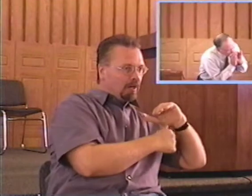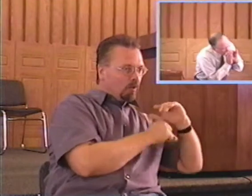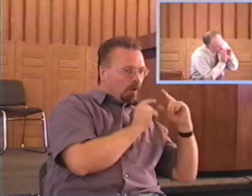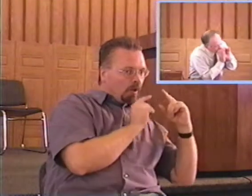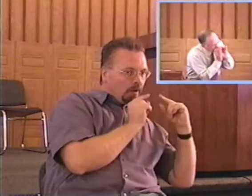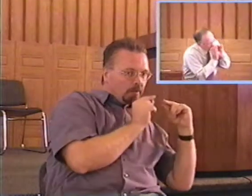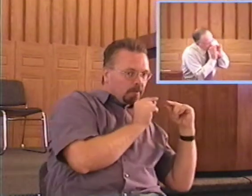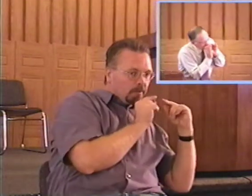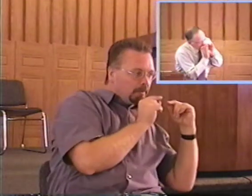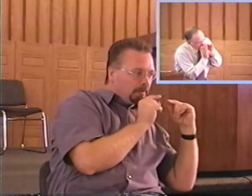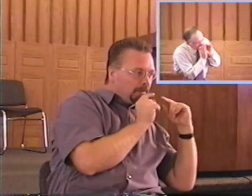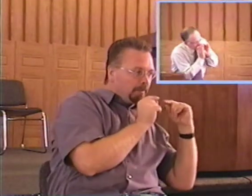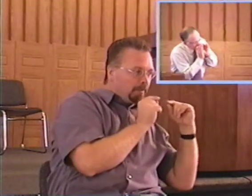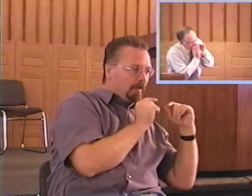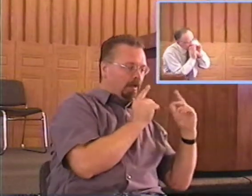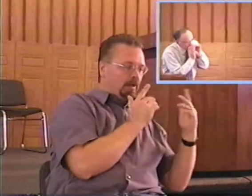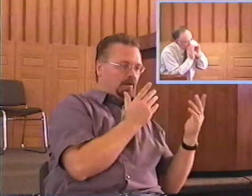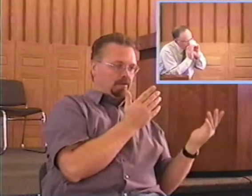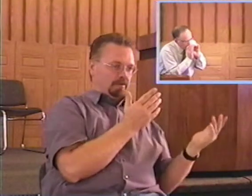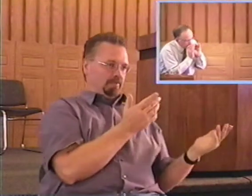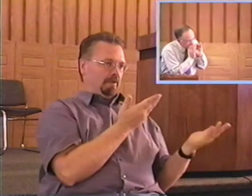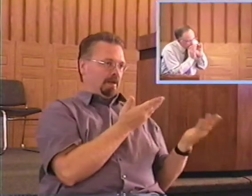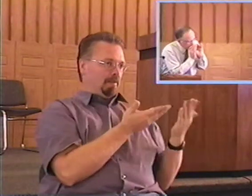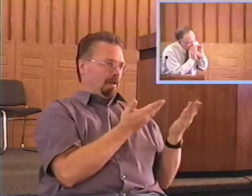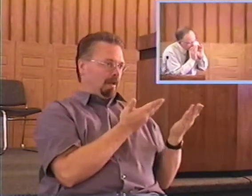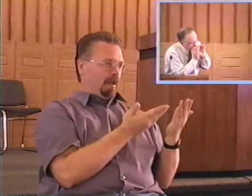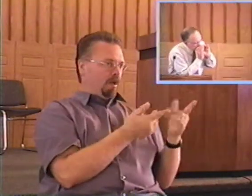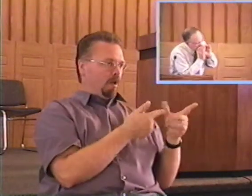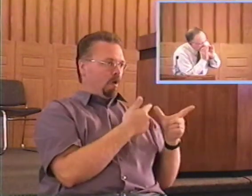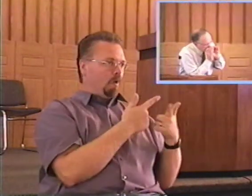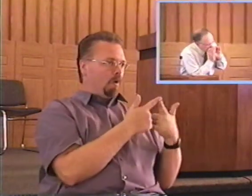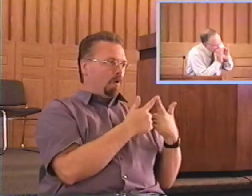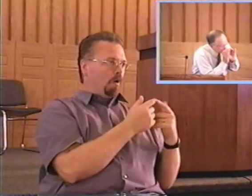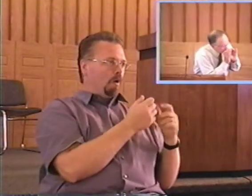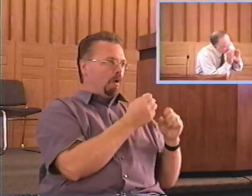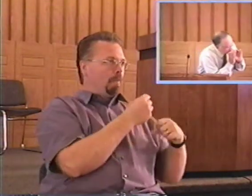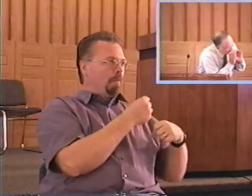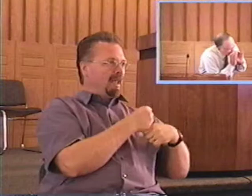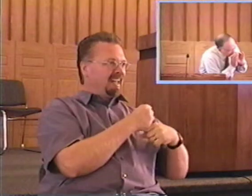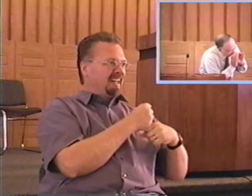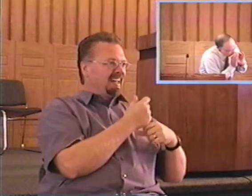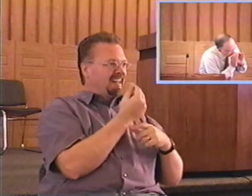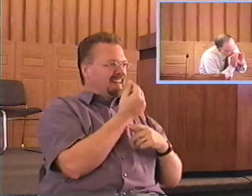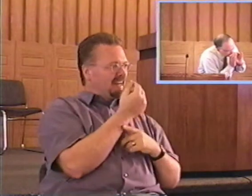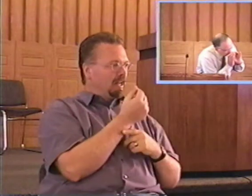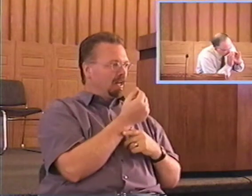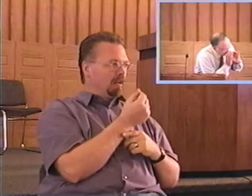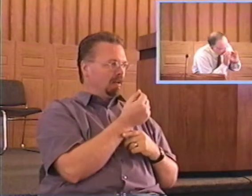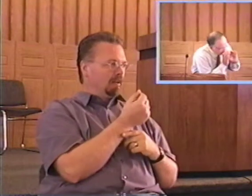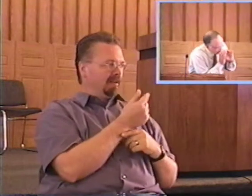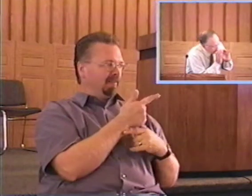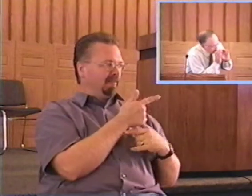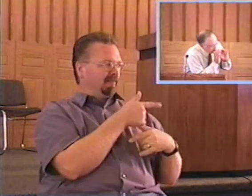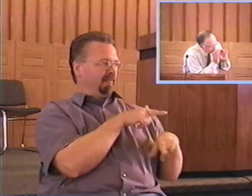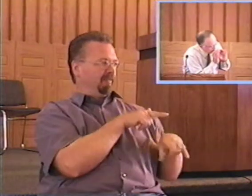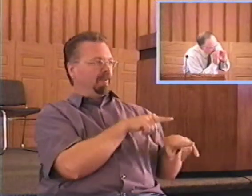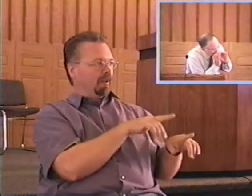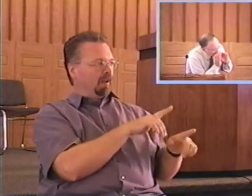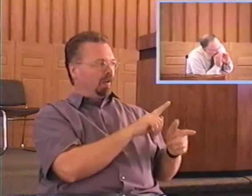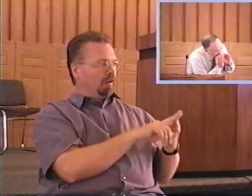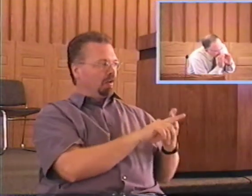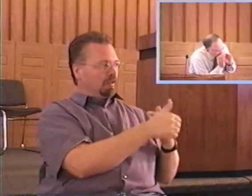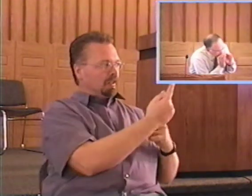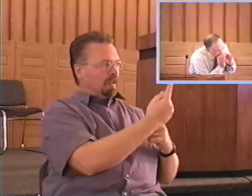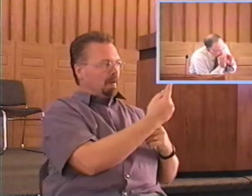a little juicy piece of gossip, or you make this little slander towards somebody, or